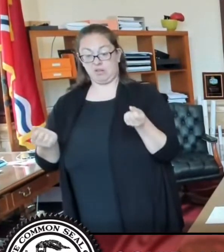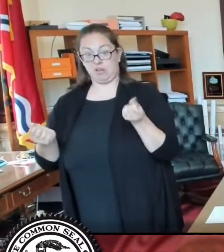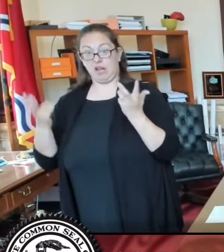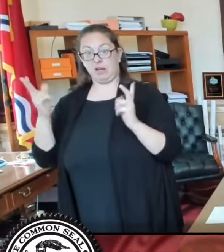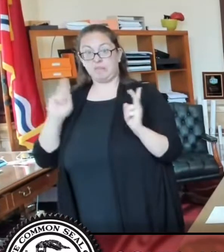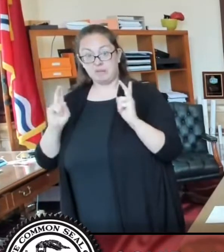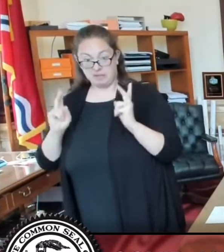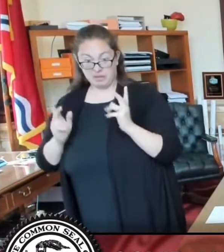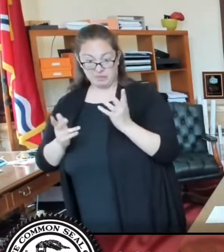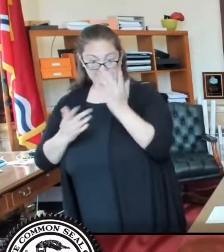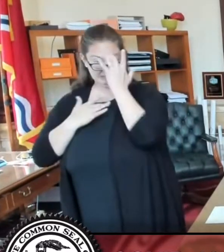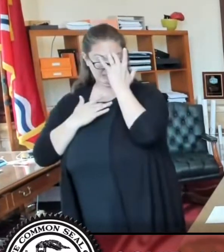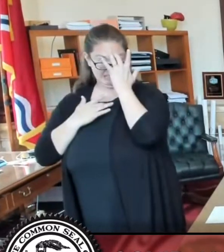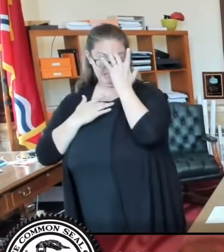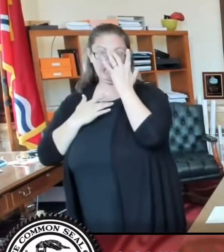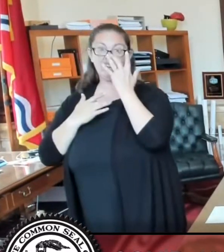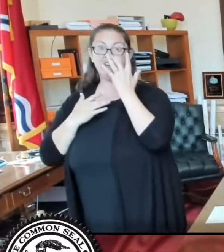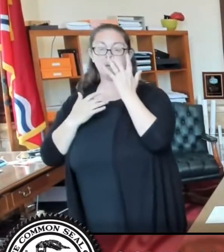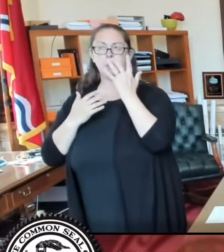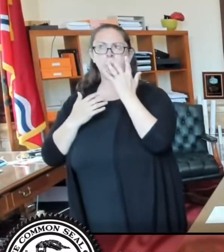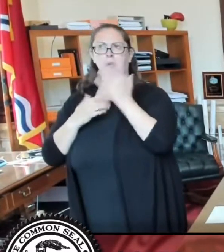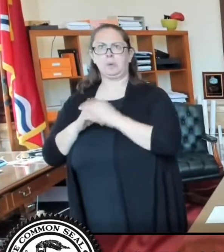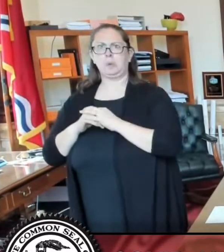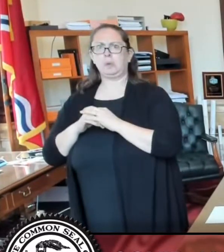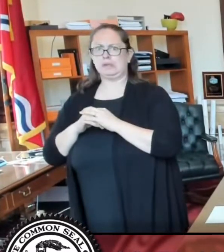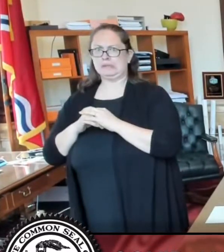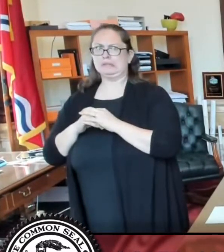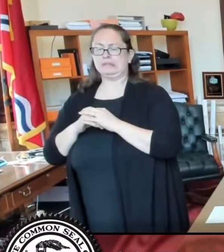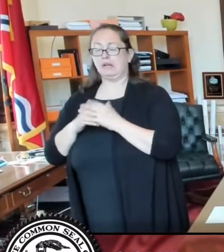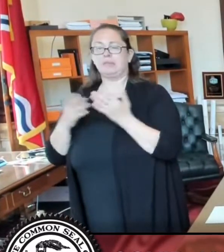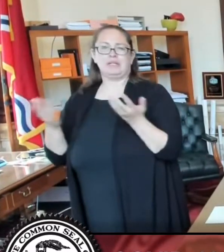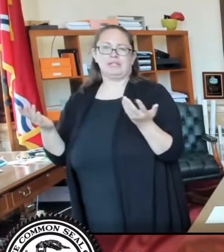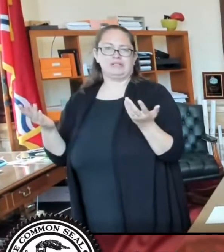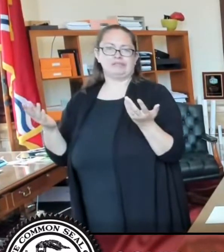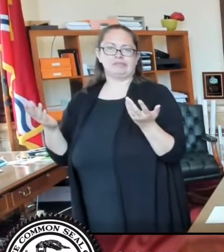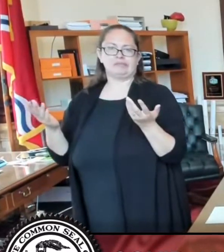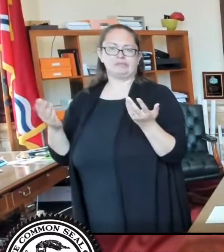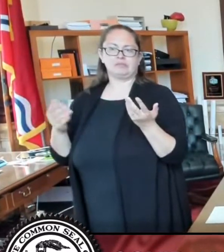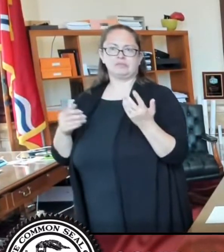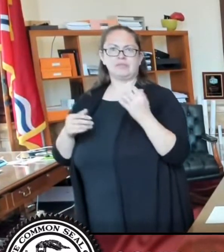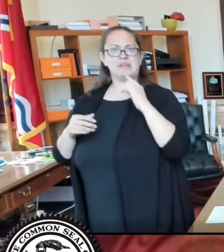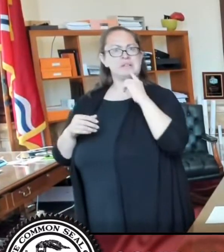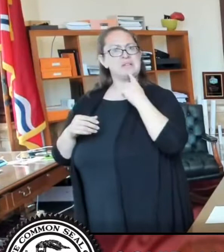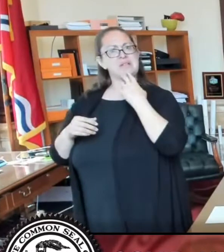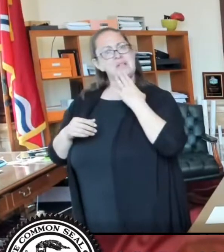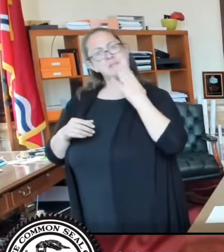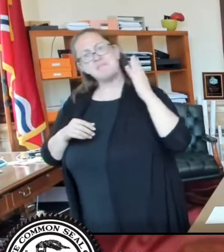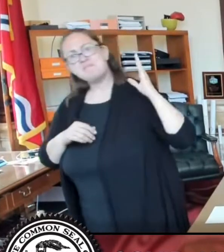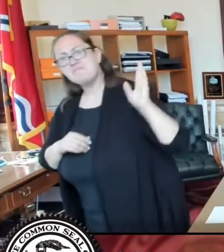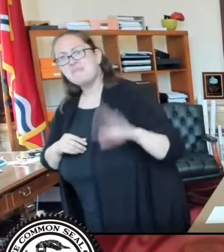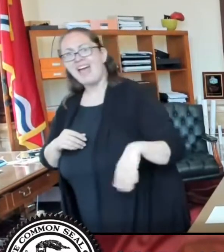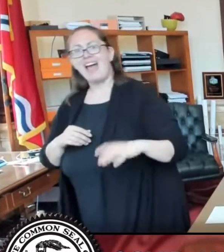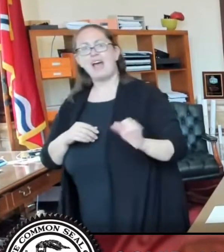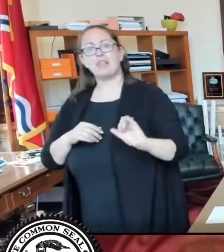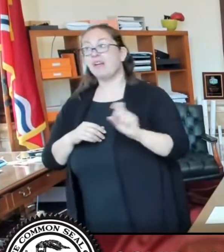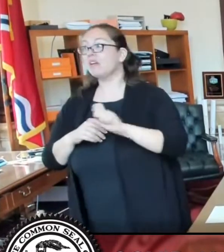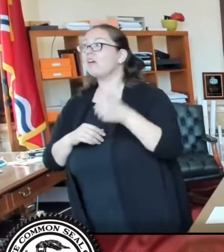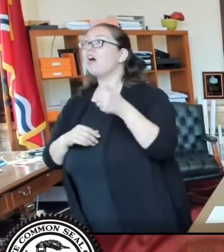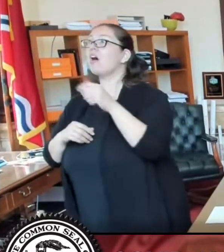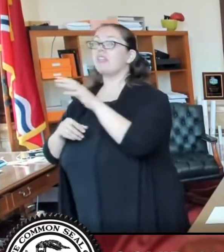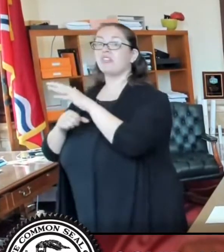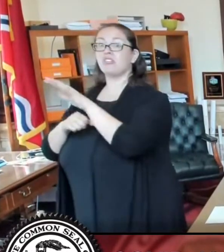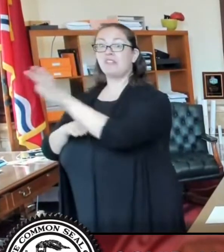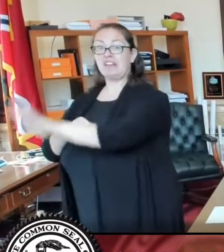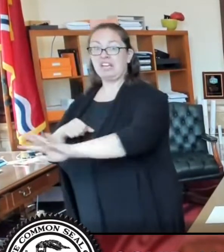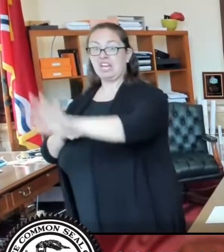number of cases. And it's not any place nearly as bad as many other areas of the country, but